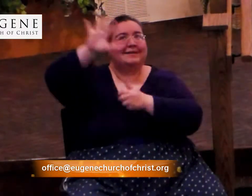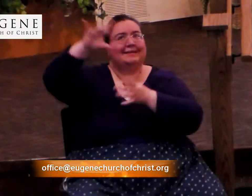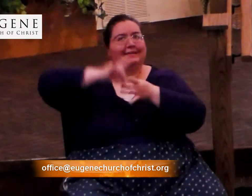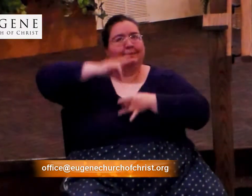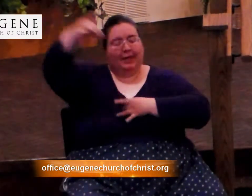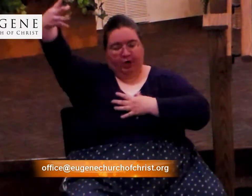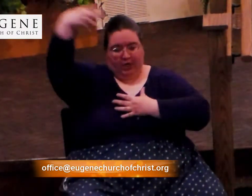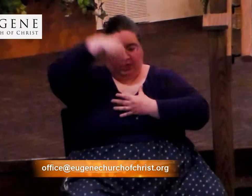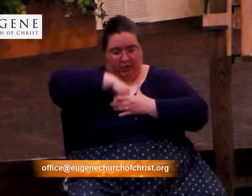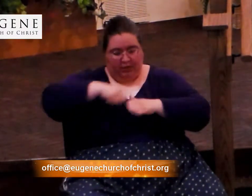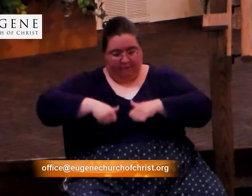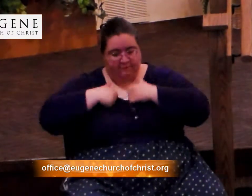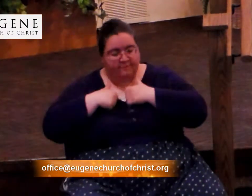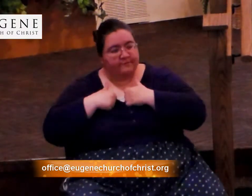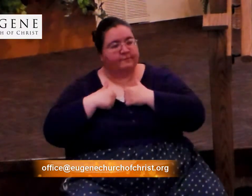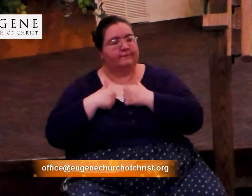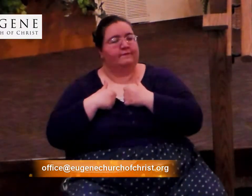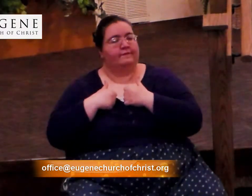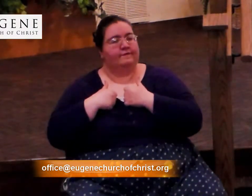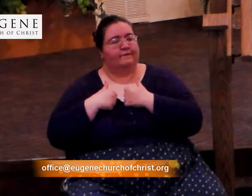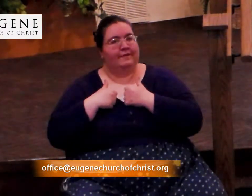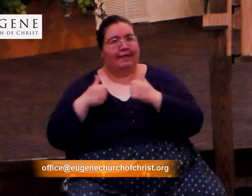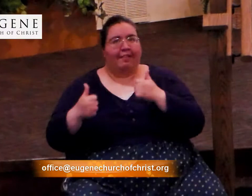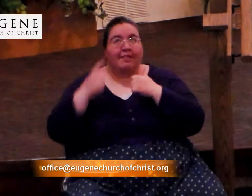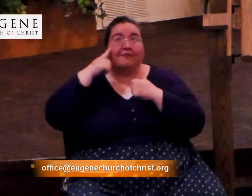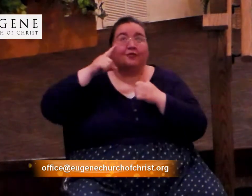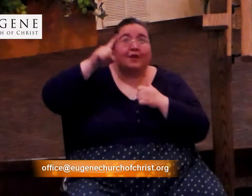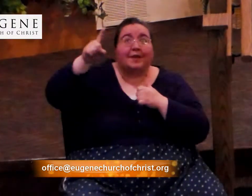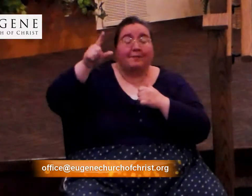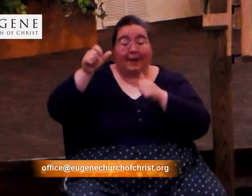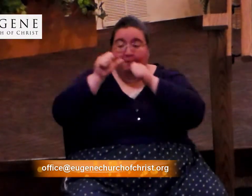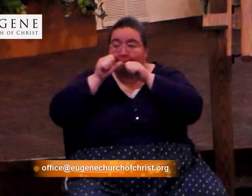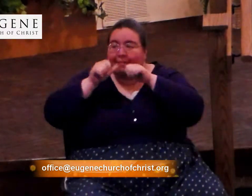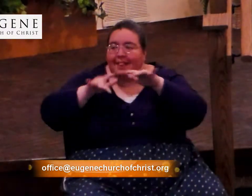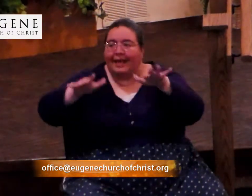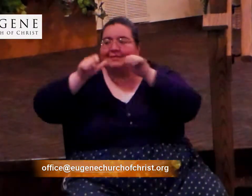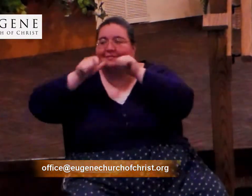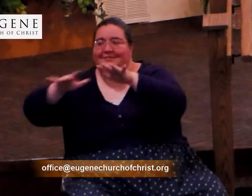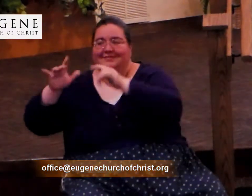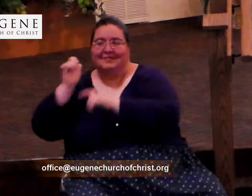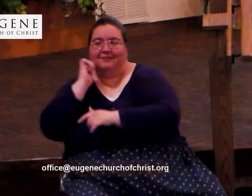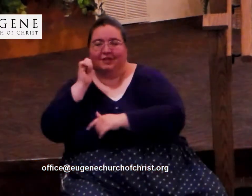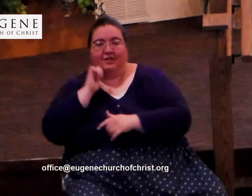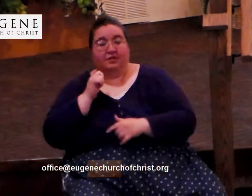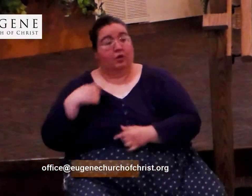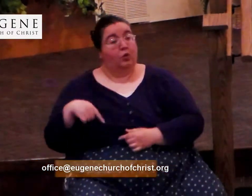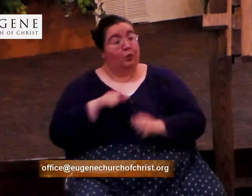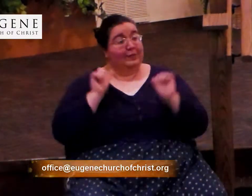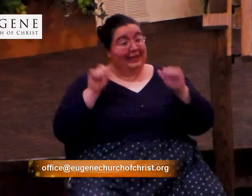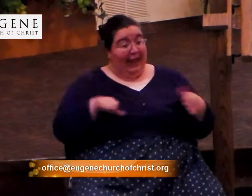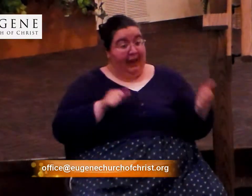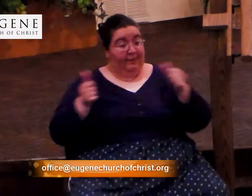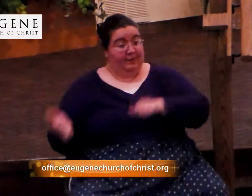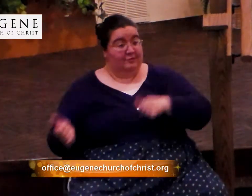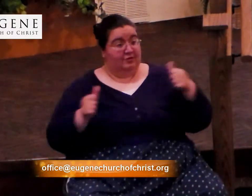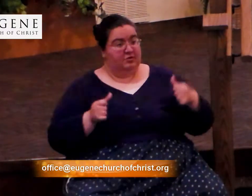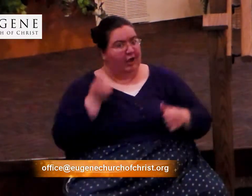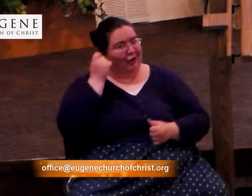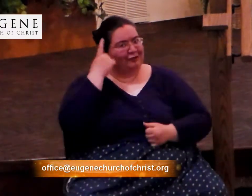for him, and go and be a blessing daily. We can baptize you today, and it's a heated baptistry today, not a cold river.